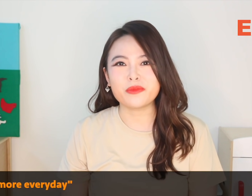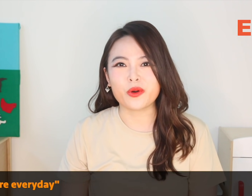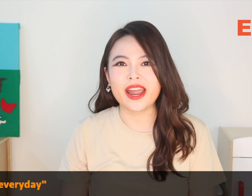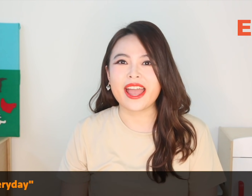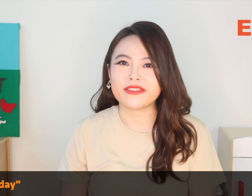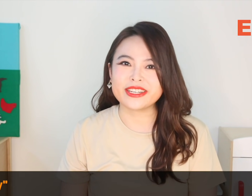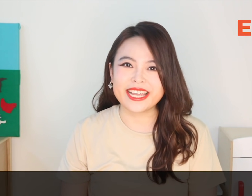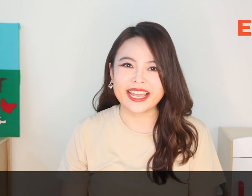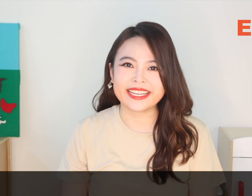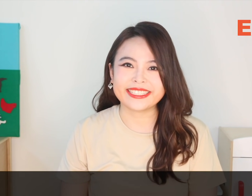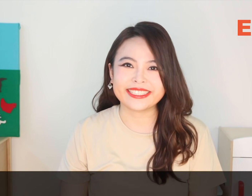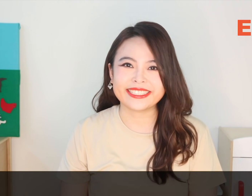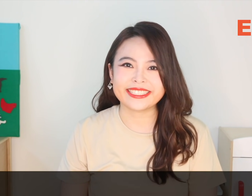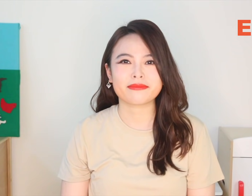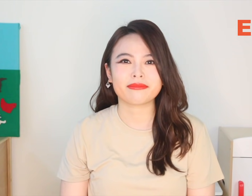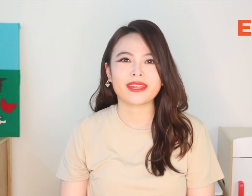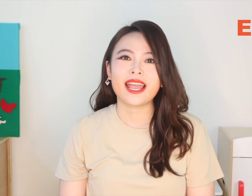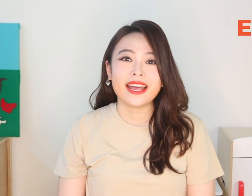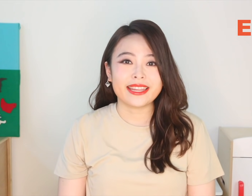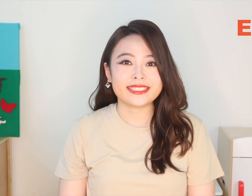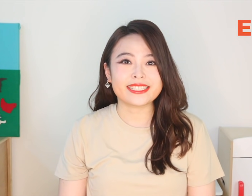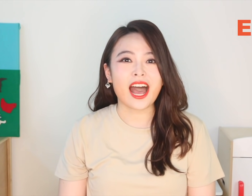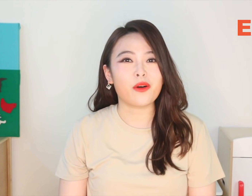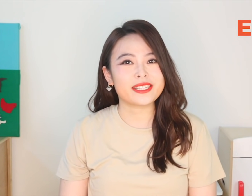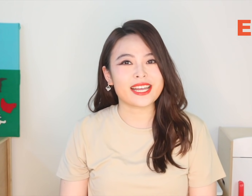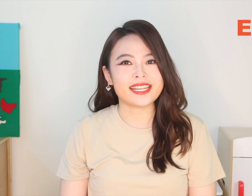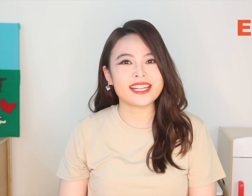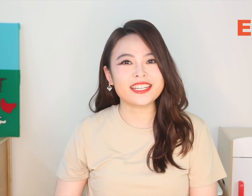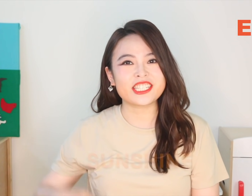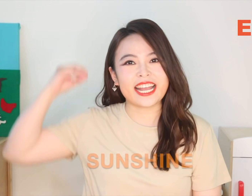More Every Day. This is how we sign sunshine.